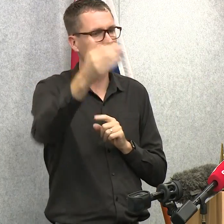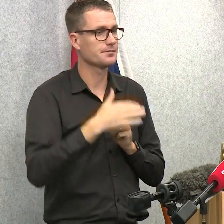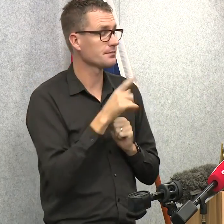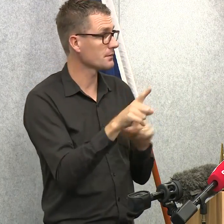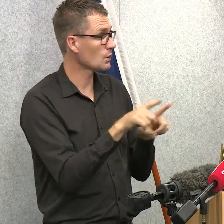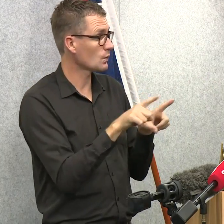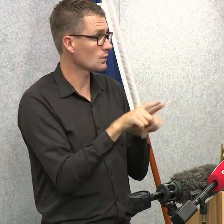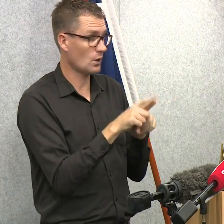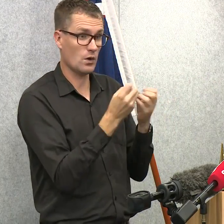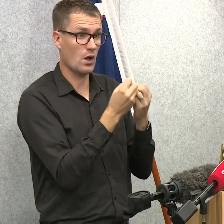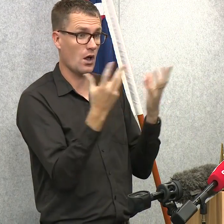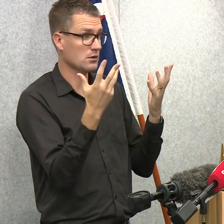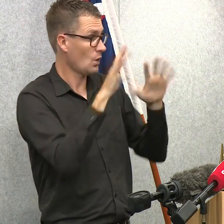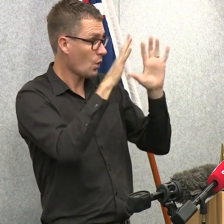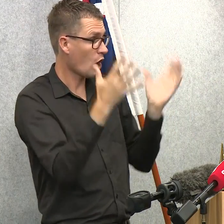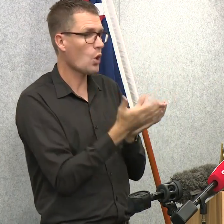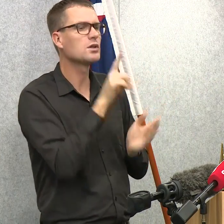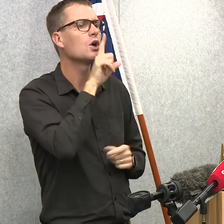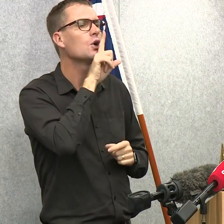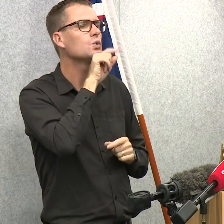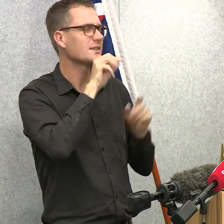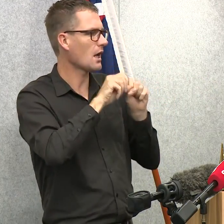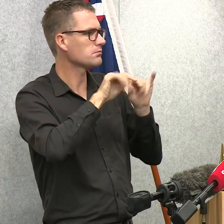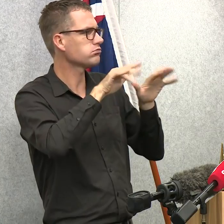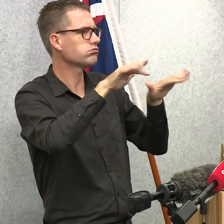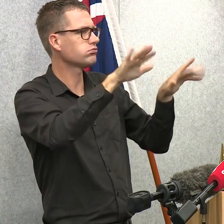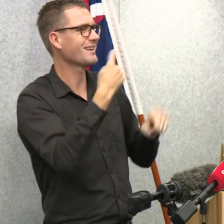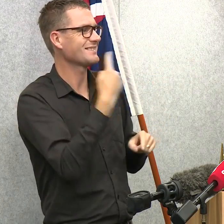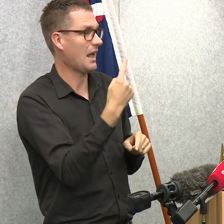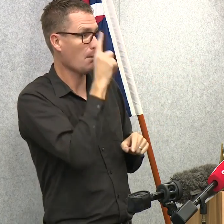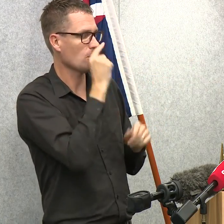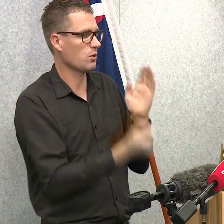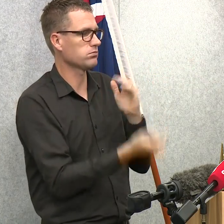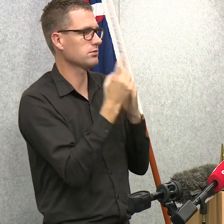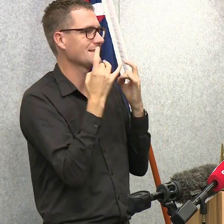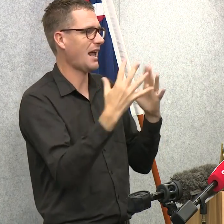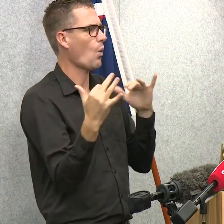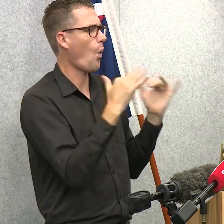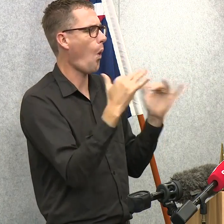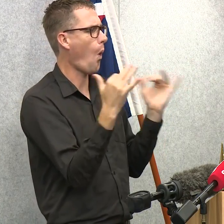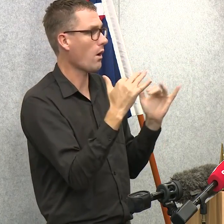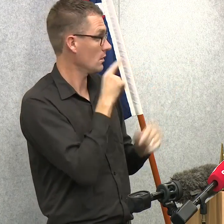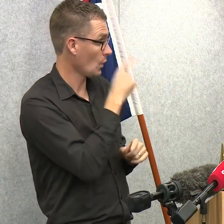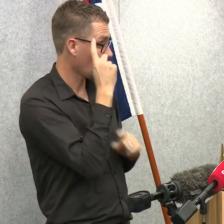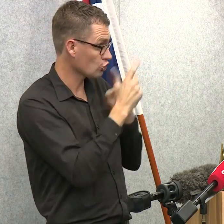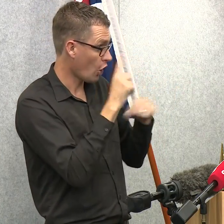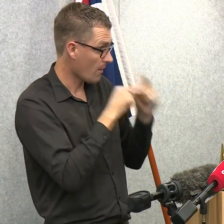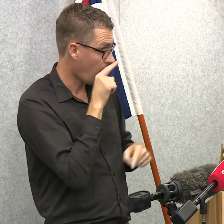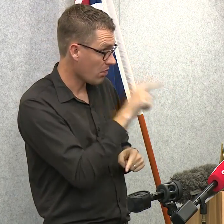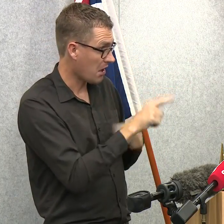Twitter traffic around the world about this being the start of a war. How concerned are you at this stage about that traffic, about the possibility